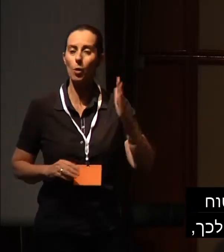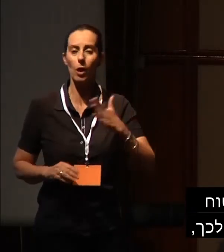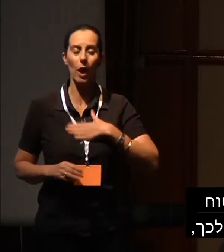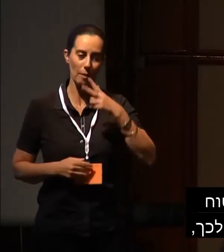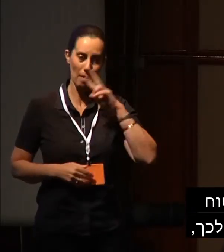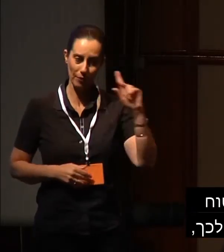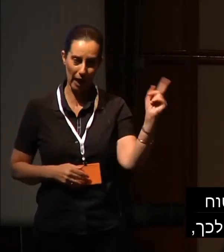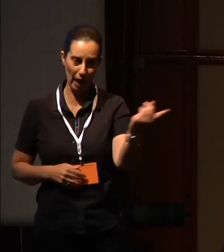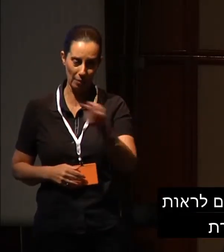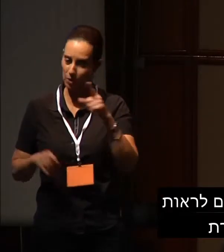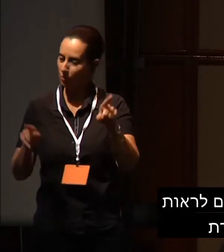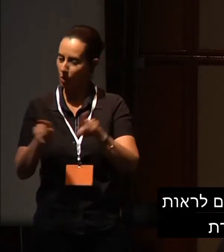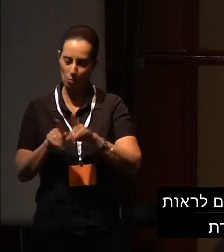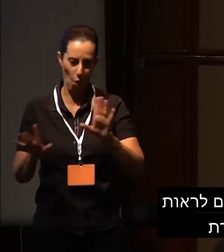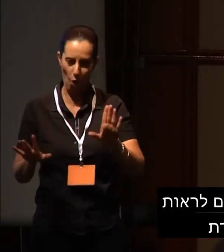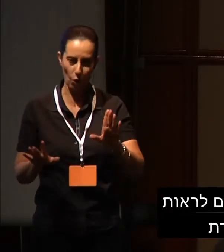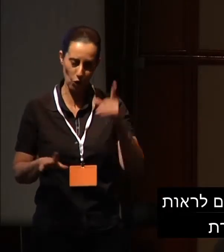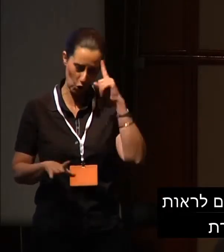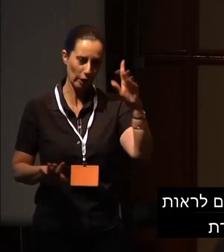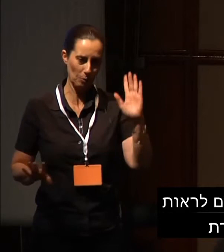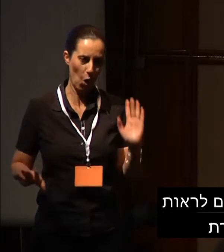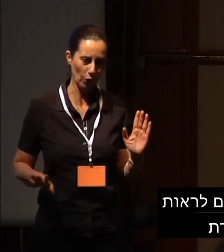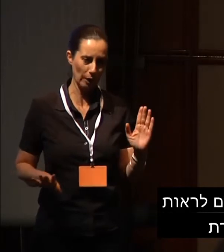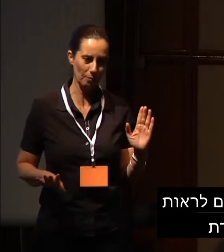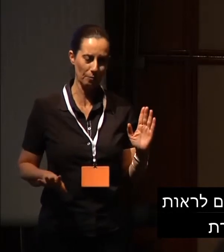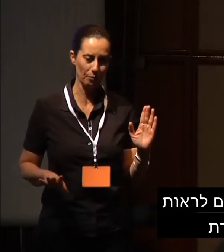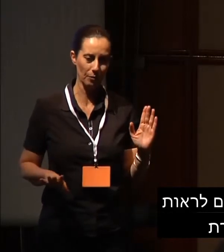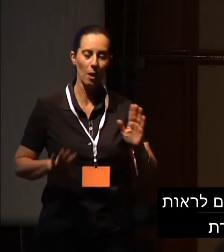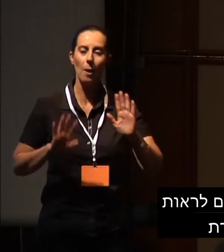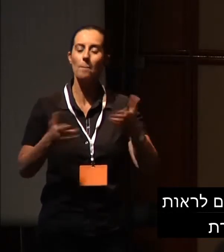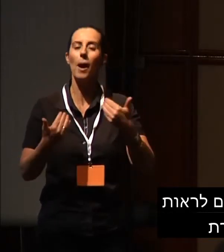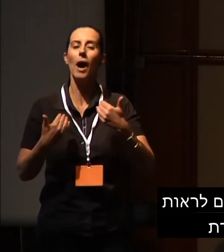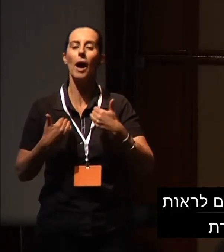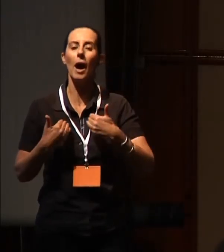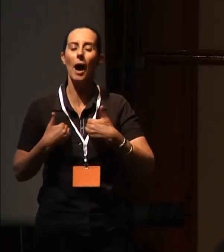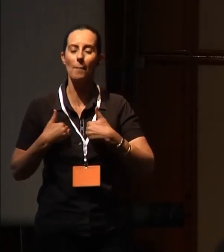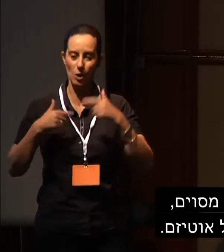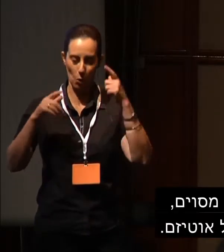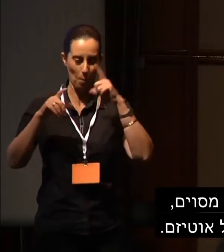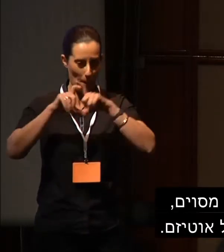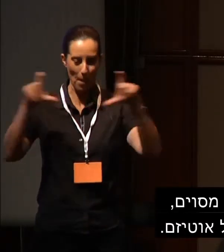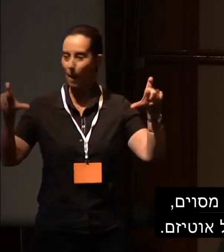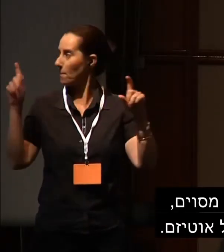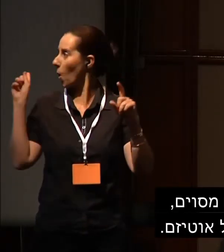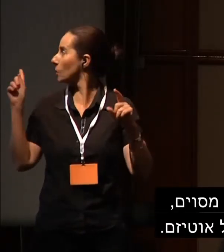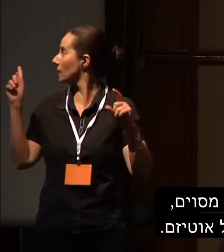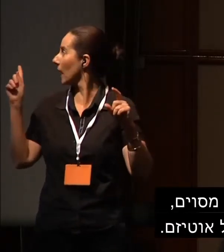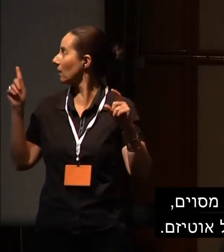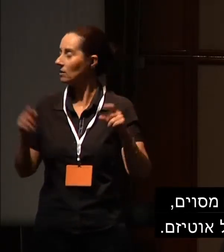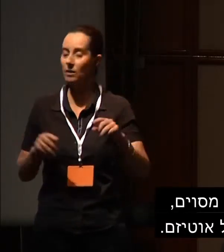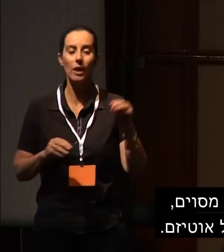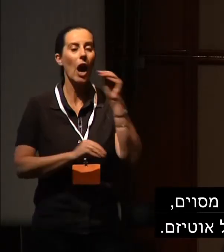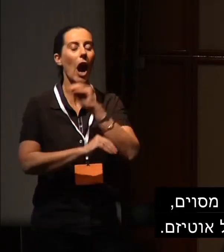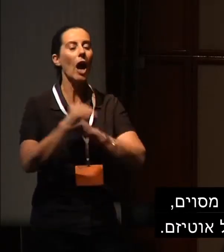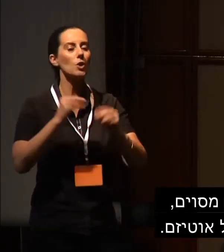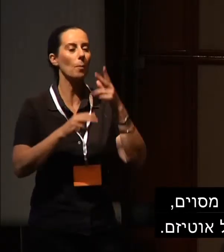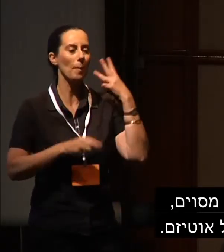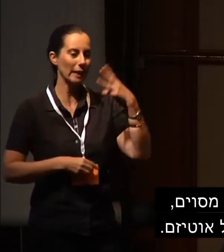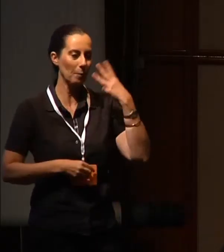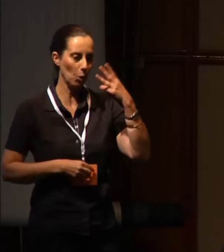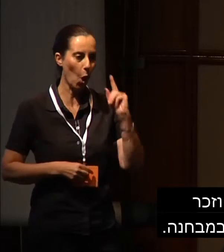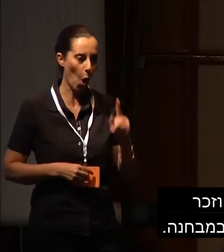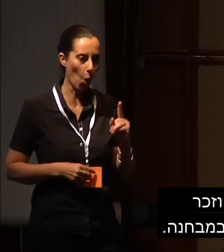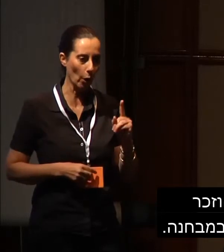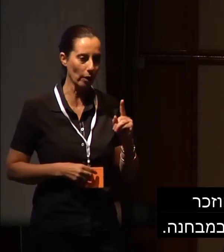are aware of this, but we can already see from this poster here in question the use of certain terminology. How are we talking about